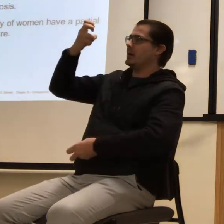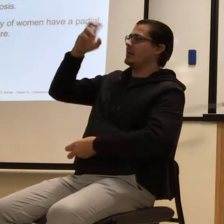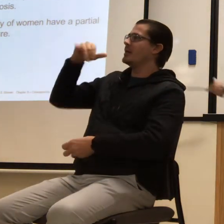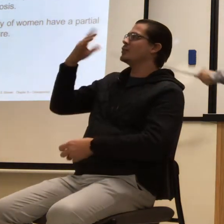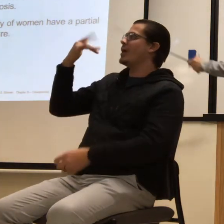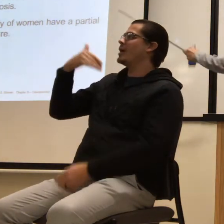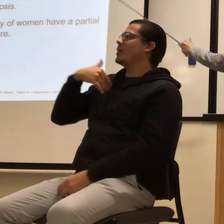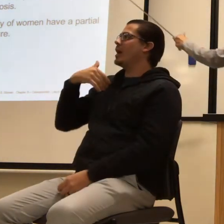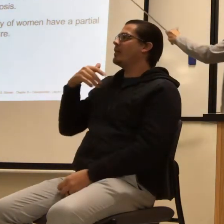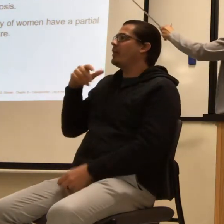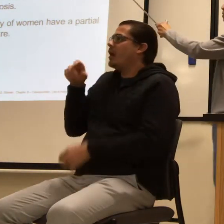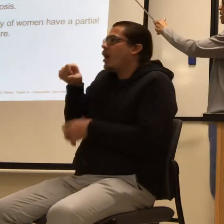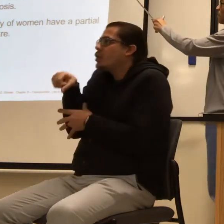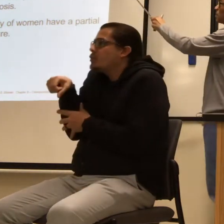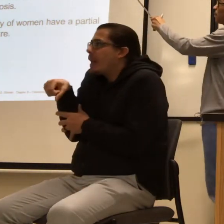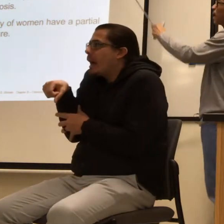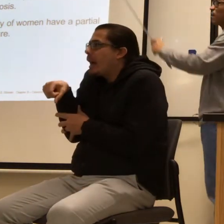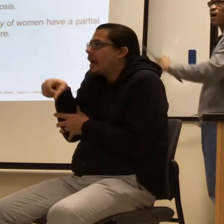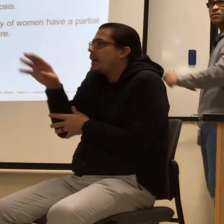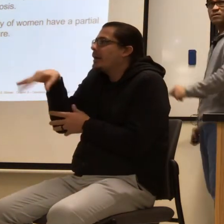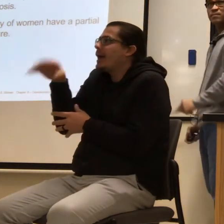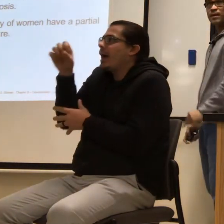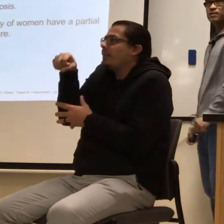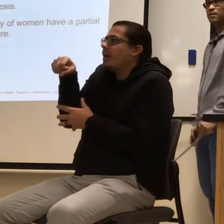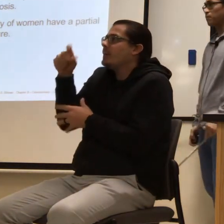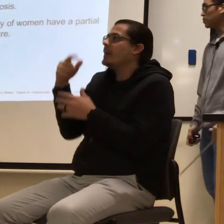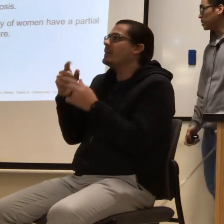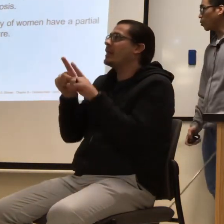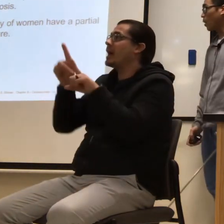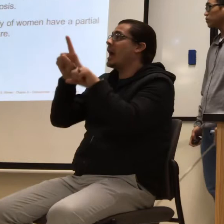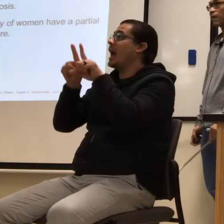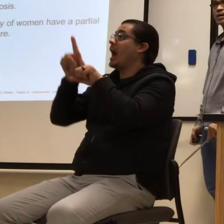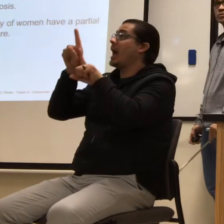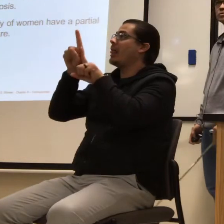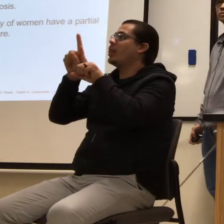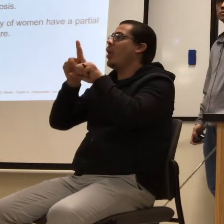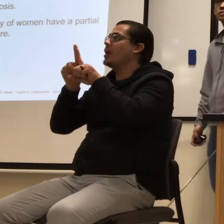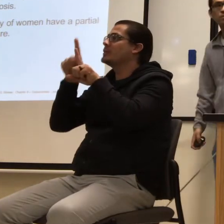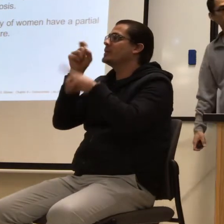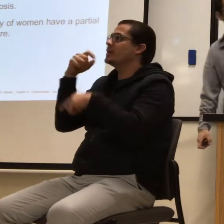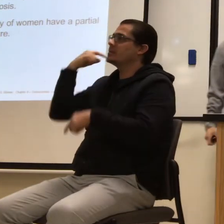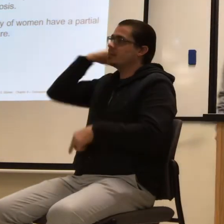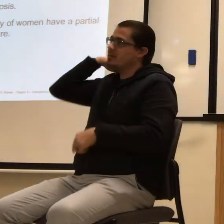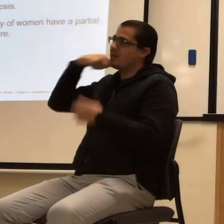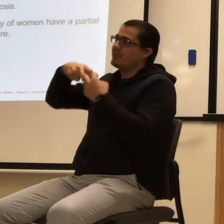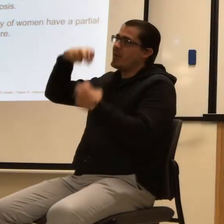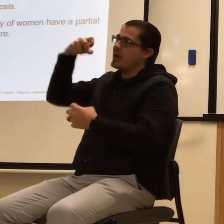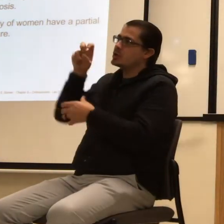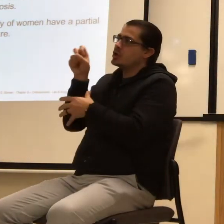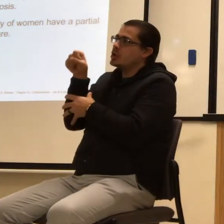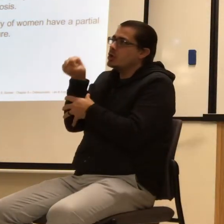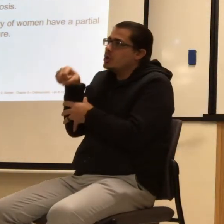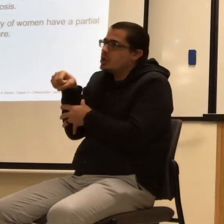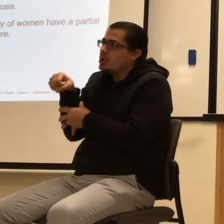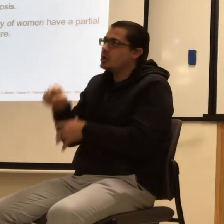can have a hunchback, maybe some height loss because of the vertebral wedge fractures.